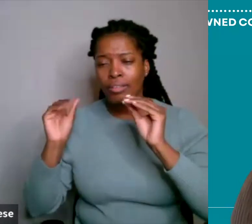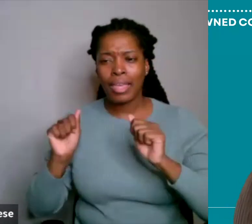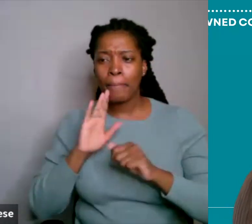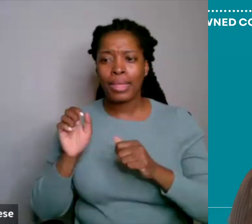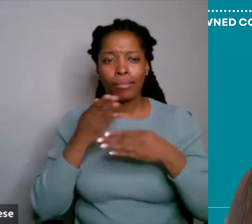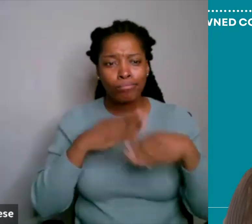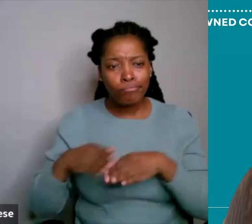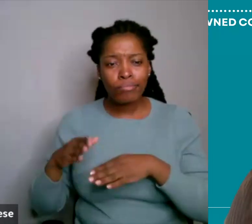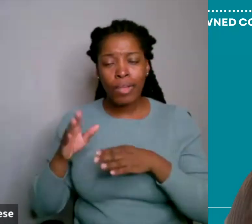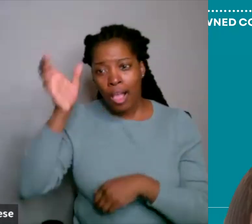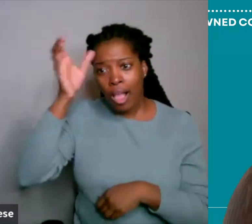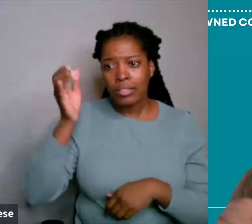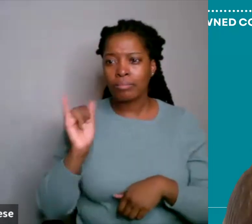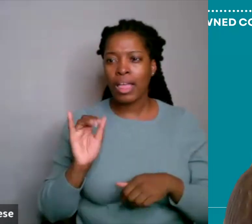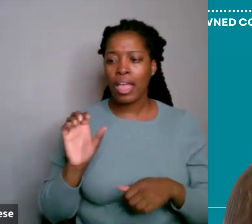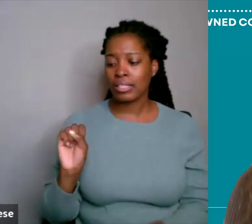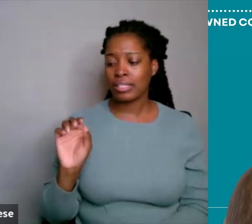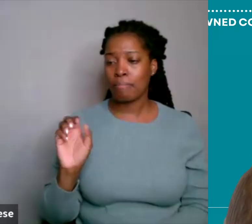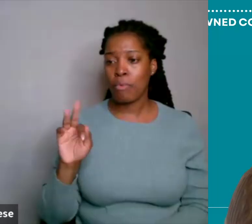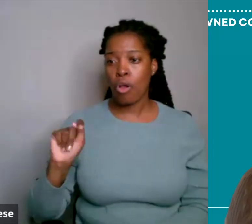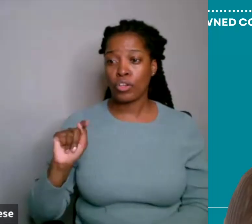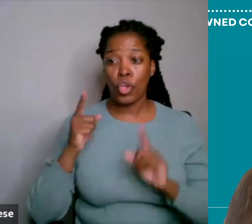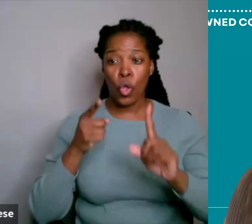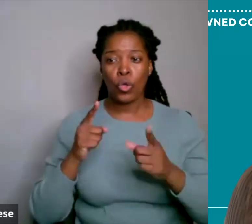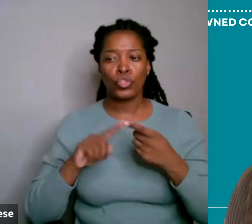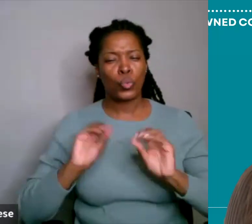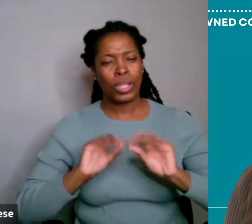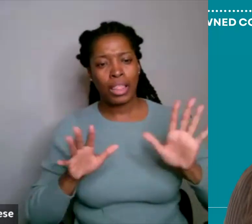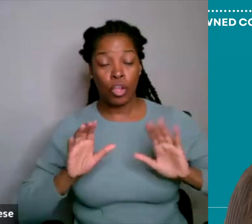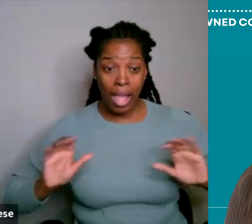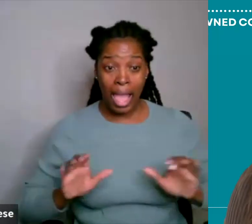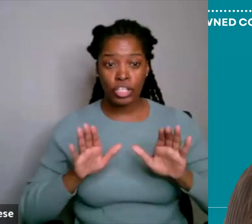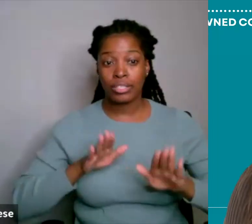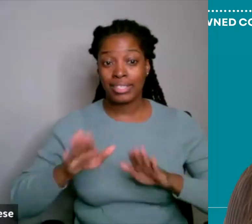concept like SMART goals into clear, actionable steps.